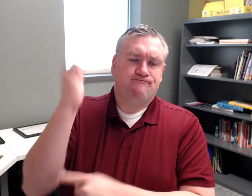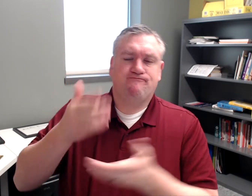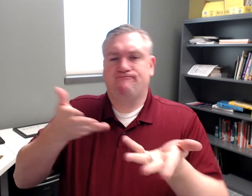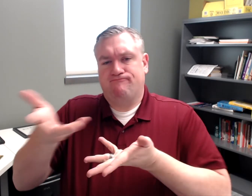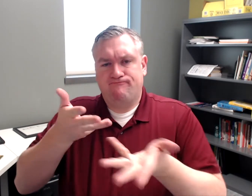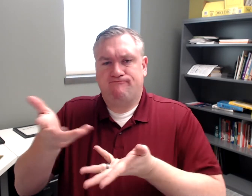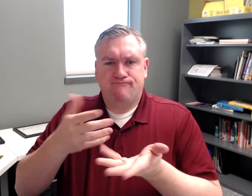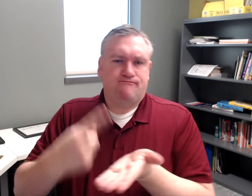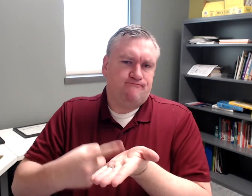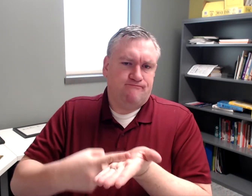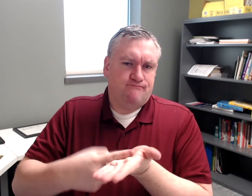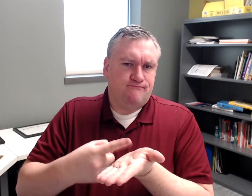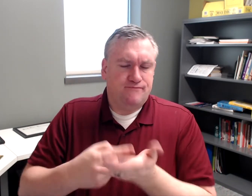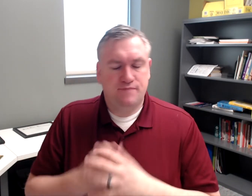Congress and present.